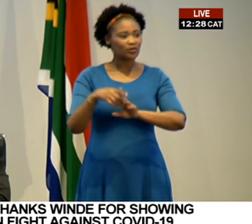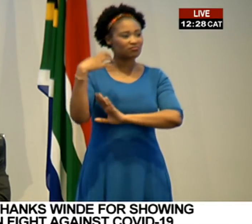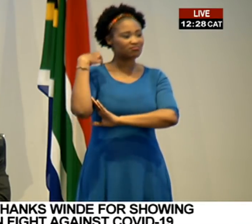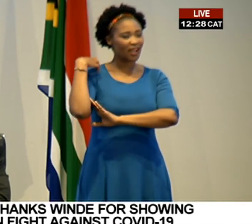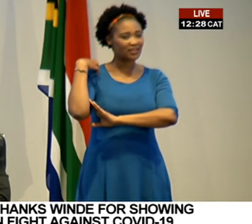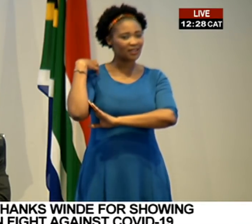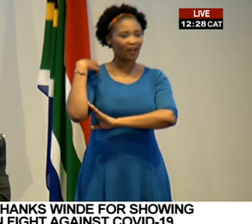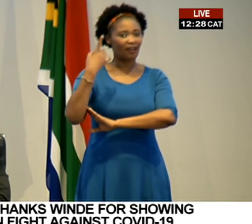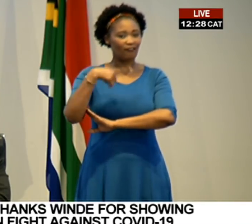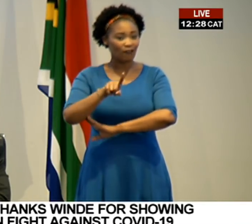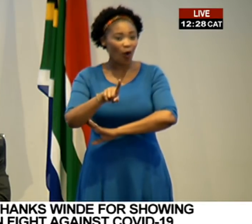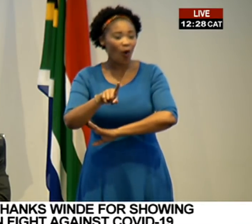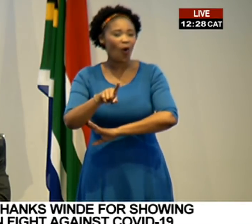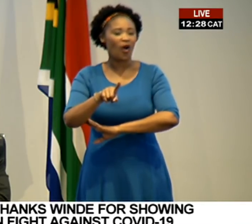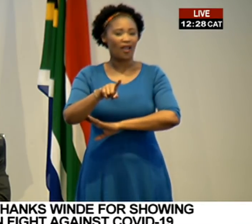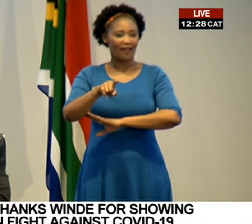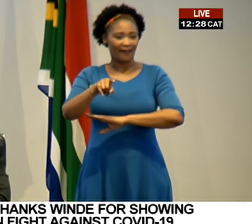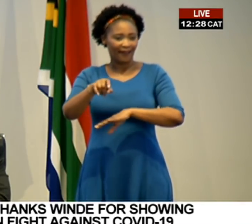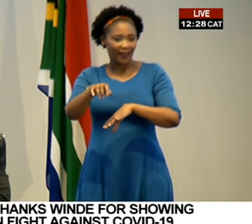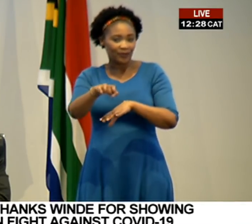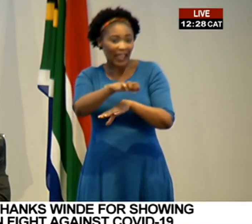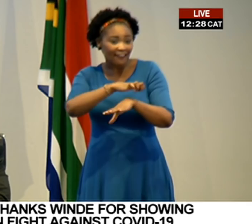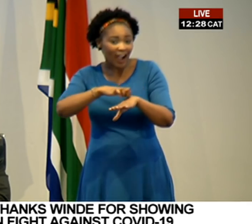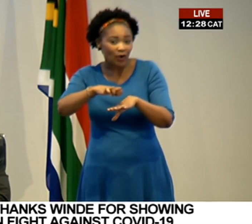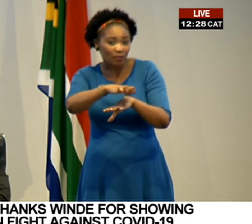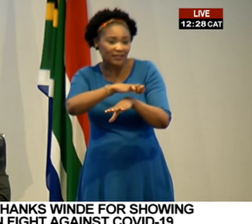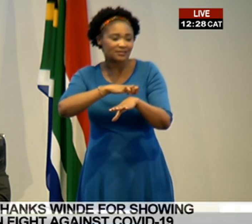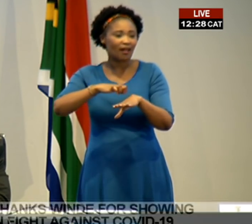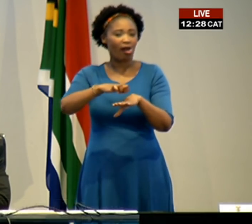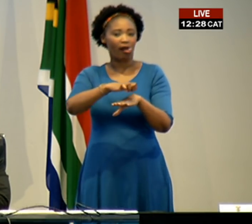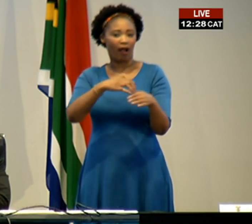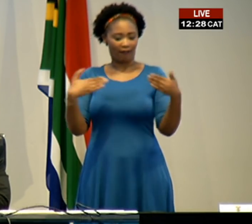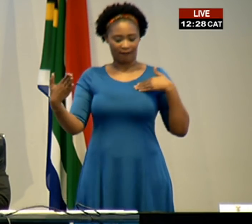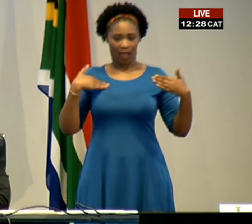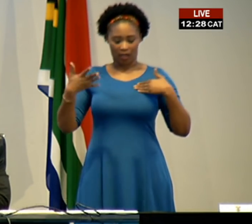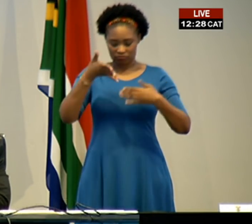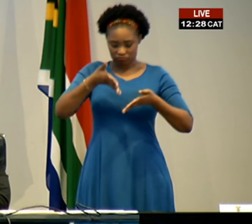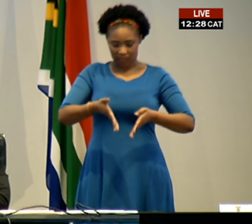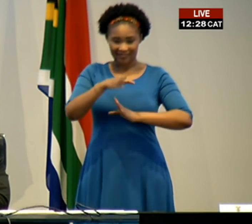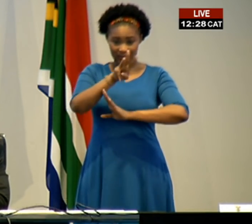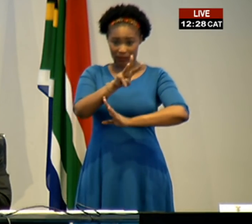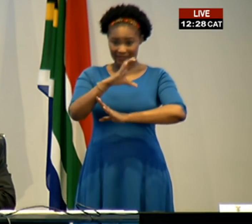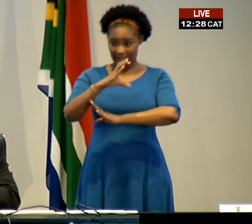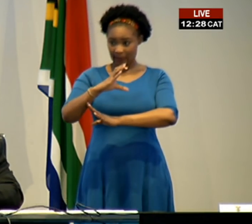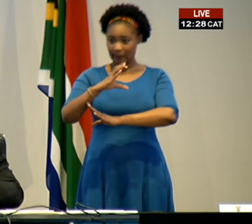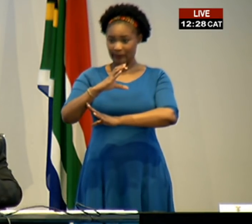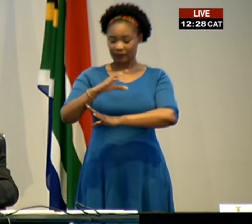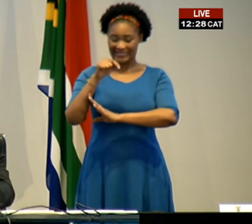Creasy, Environmental Affairs, is here, and Western Cape is an area